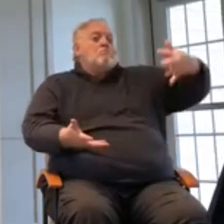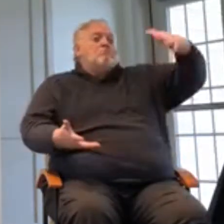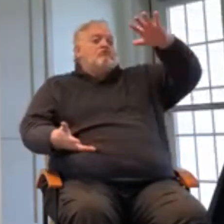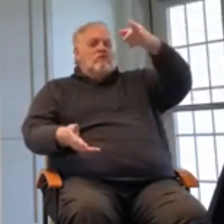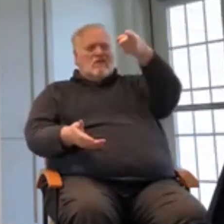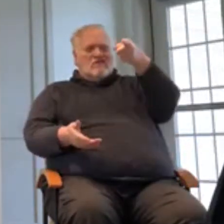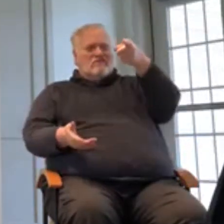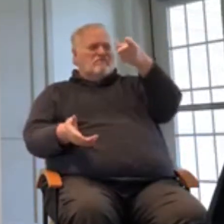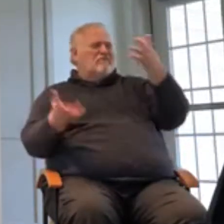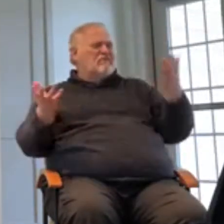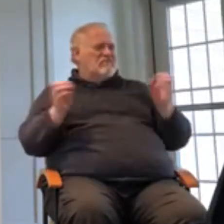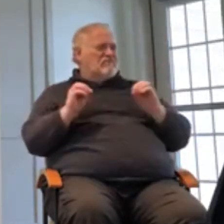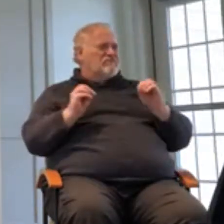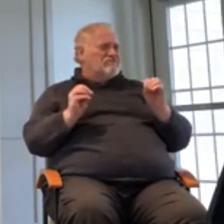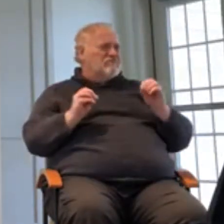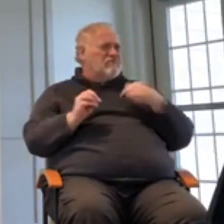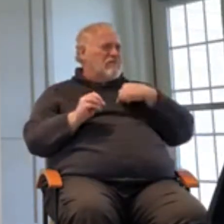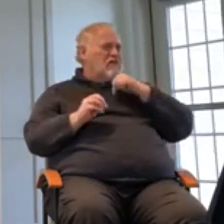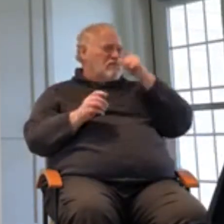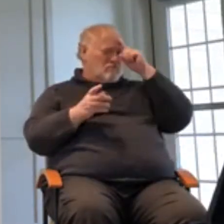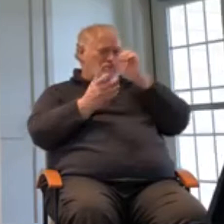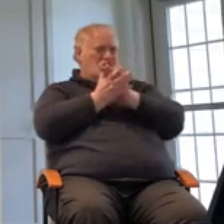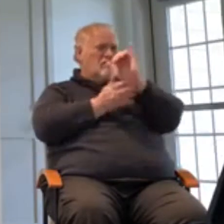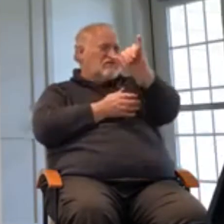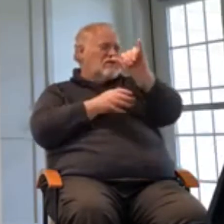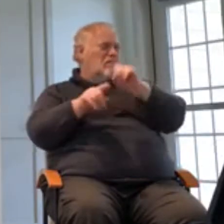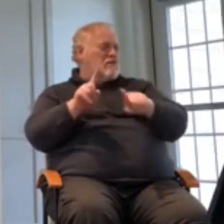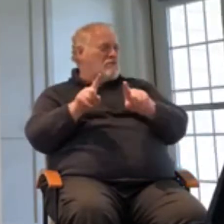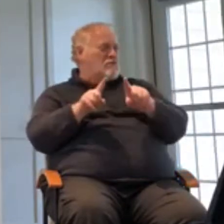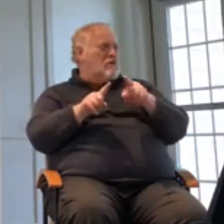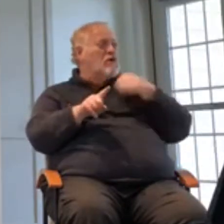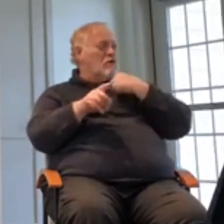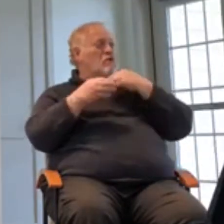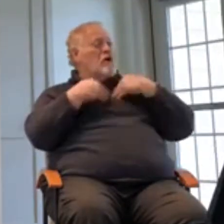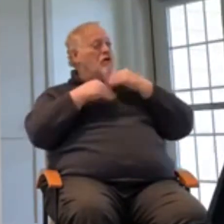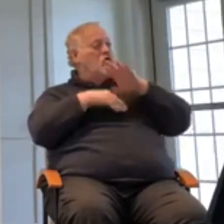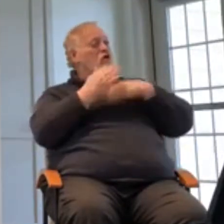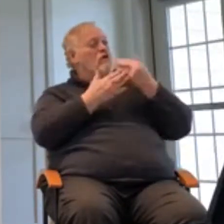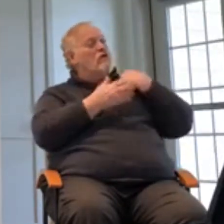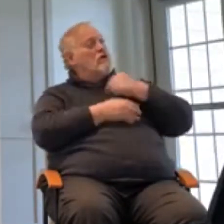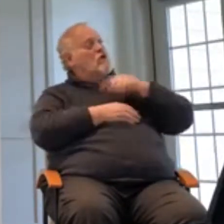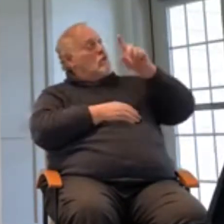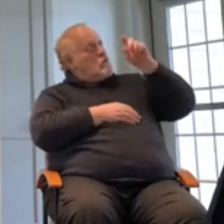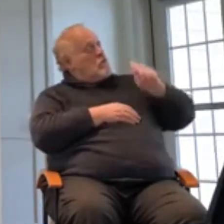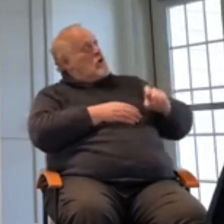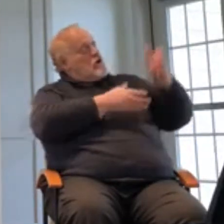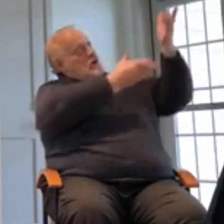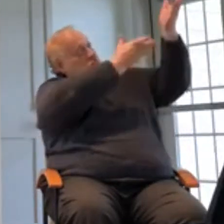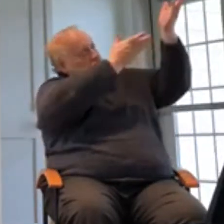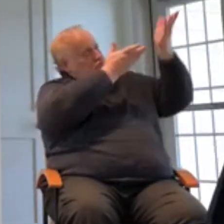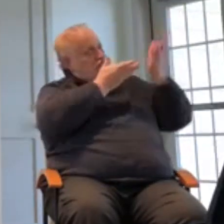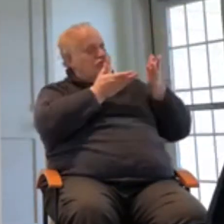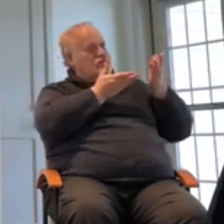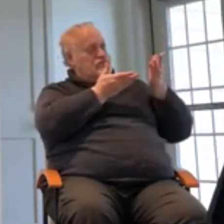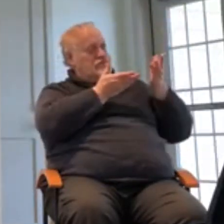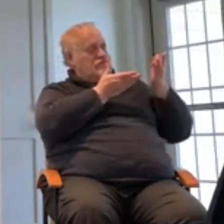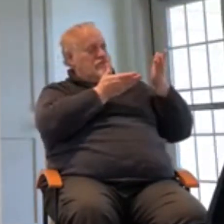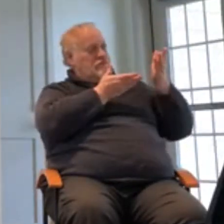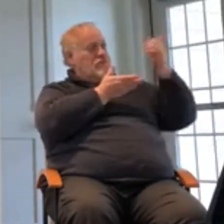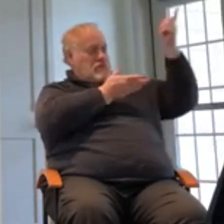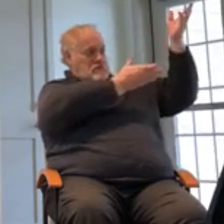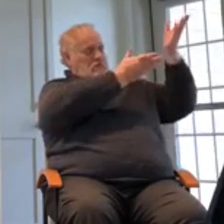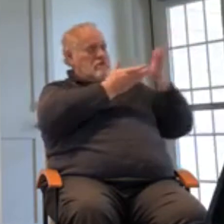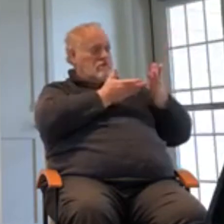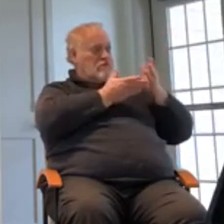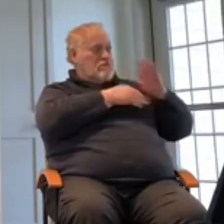all the money in the world. No, we're not going to have all that. But we're going to have everything that we need. He will supply